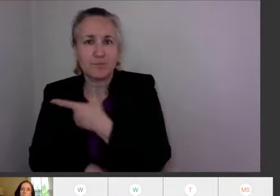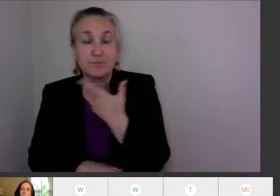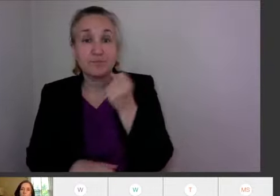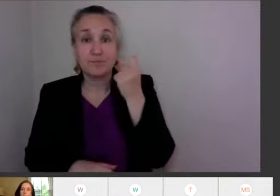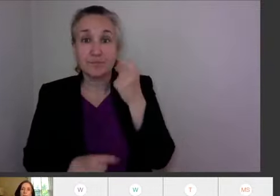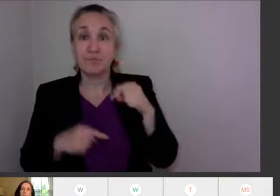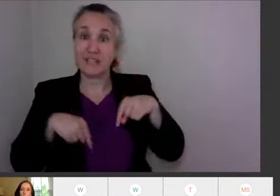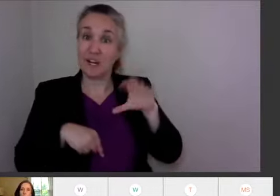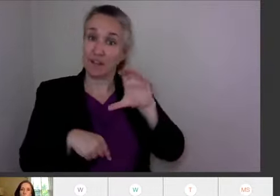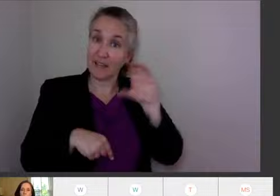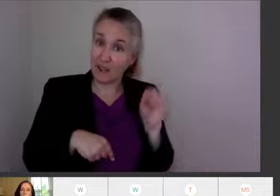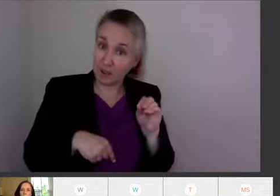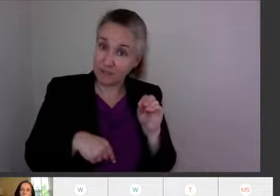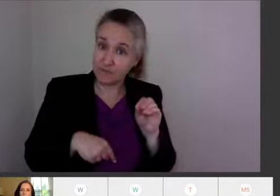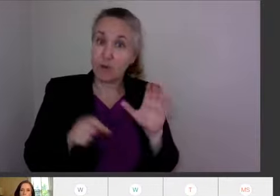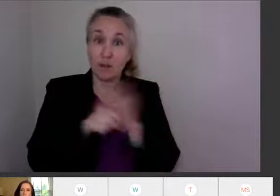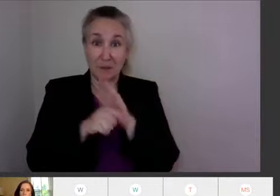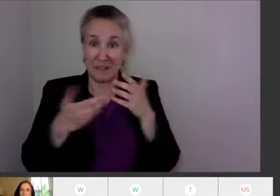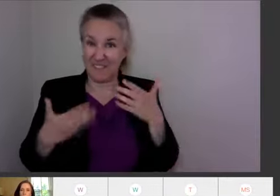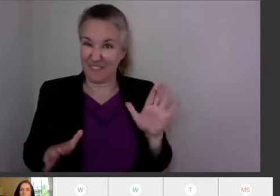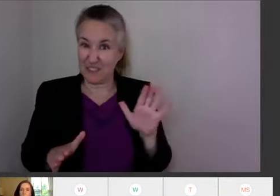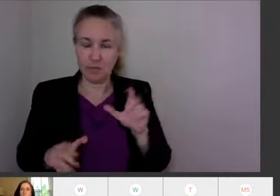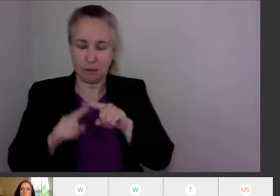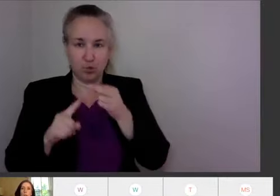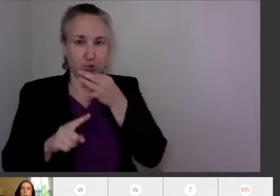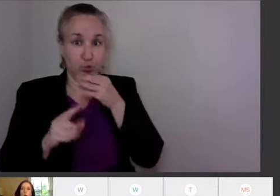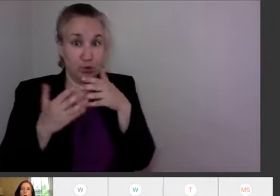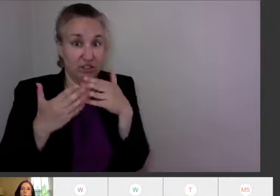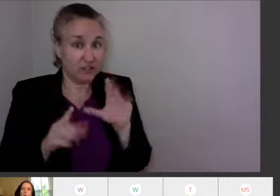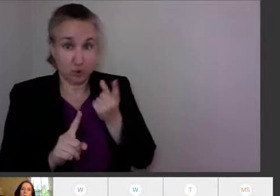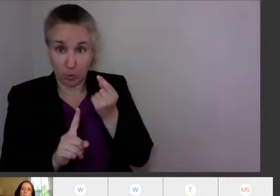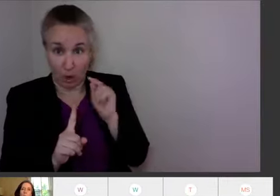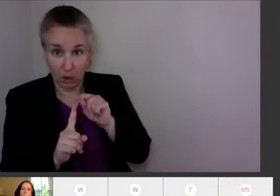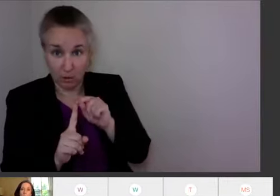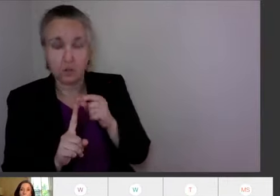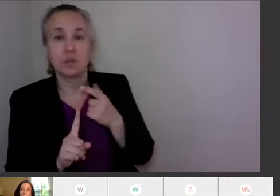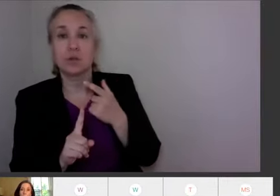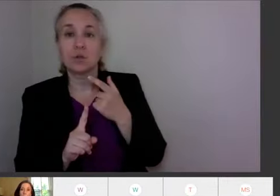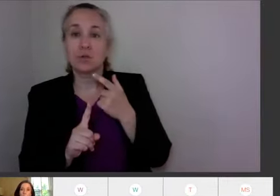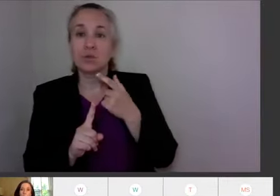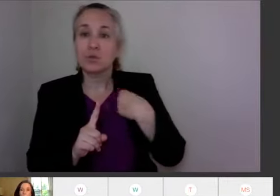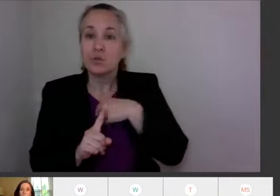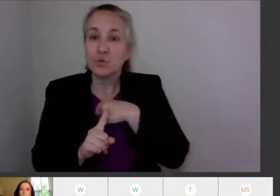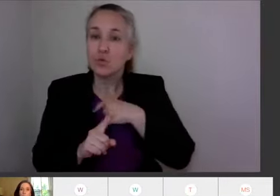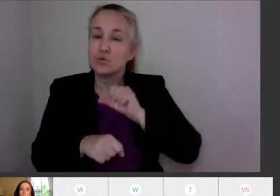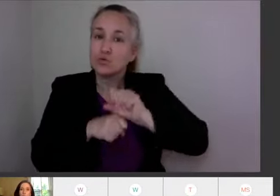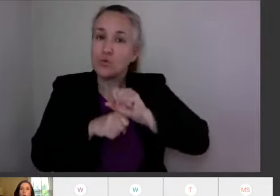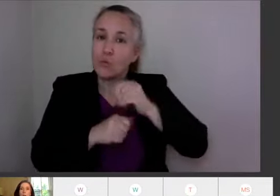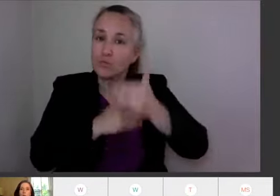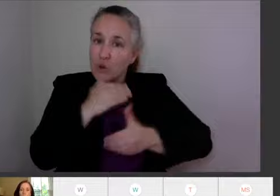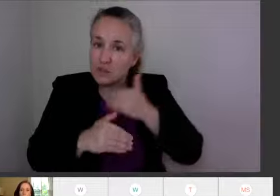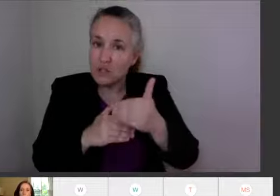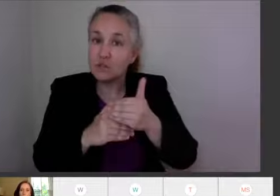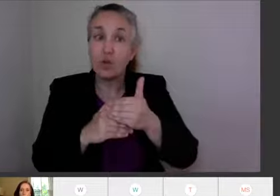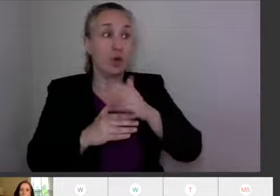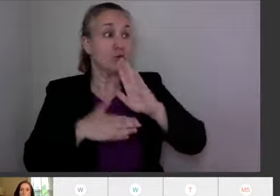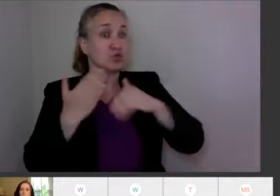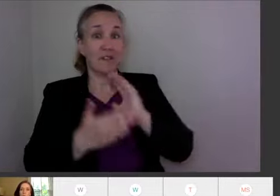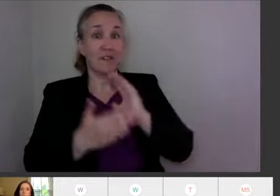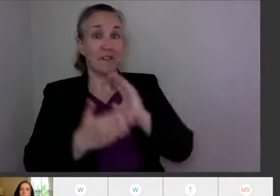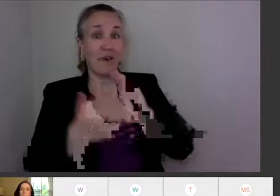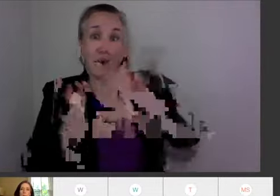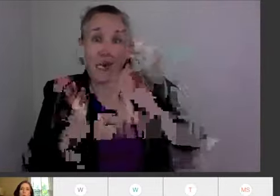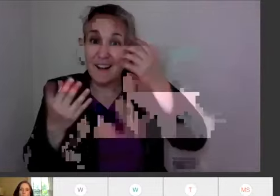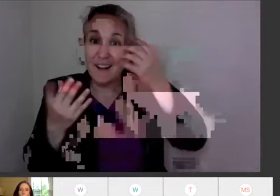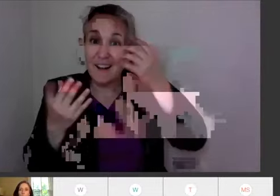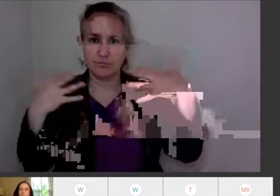this isn't completely done yet, but it's almost done. We are working on processes to integrate all of our data